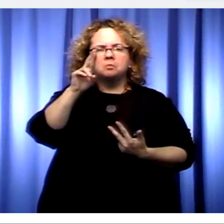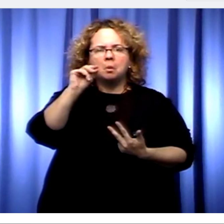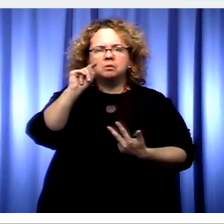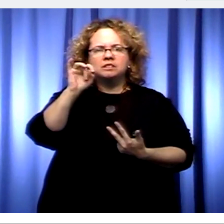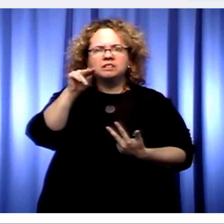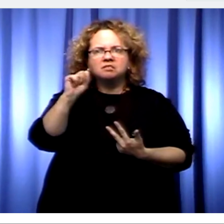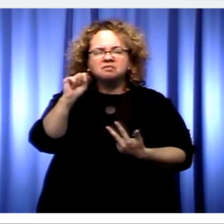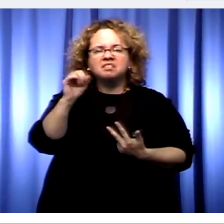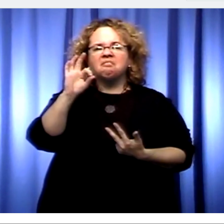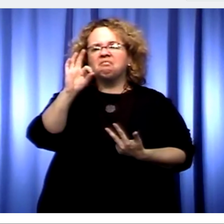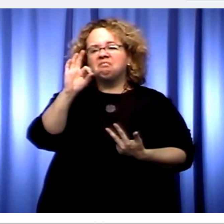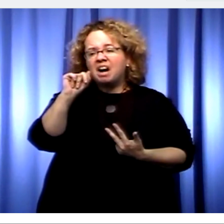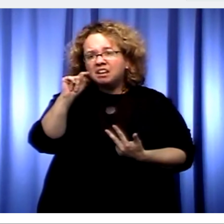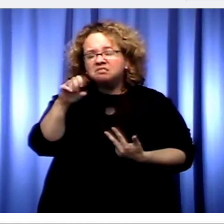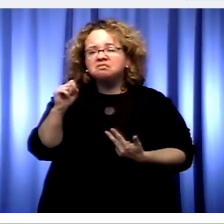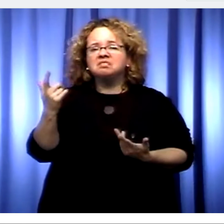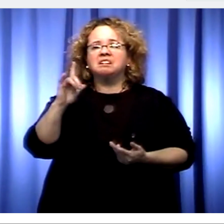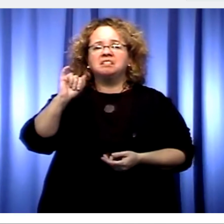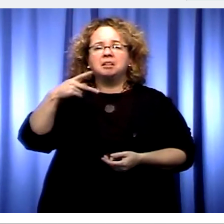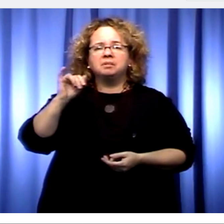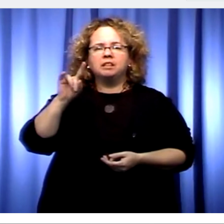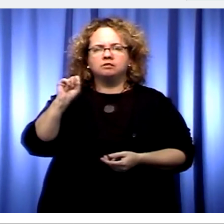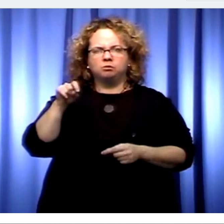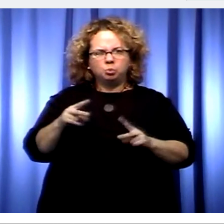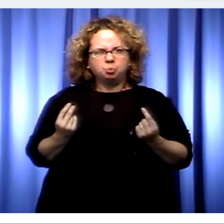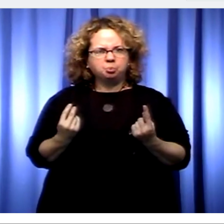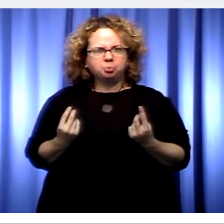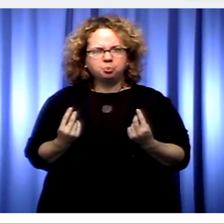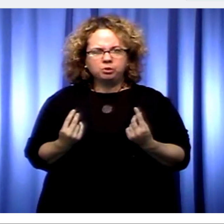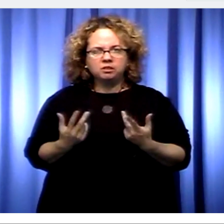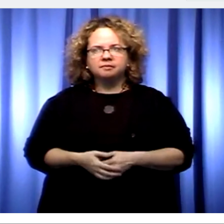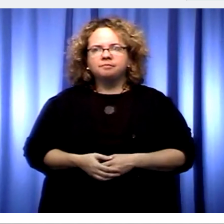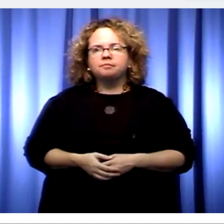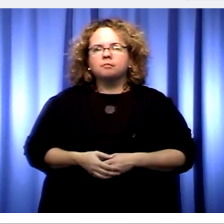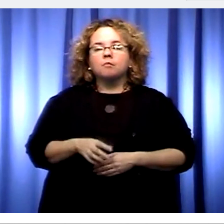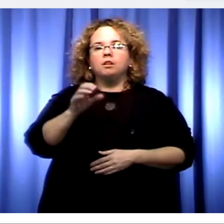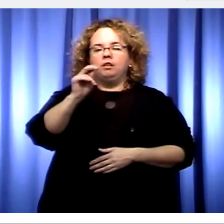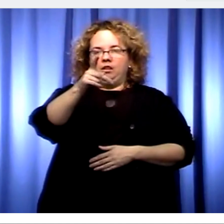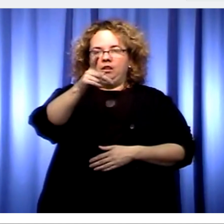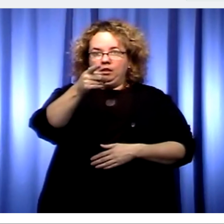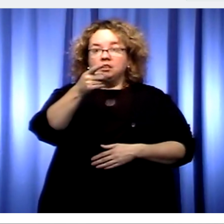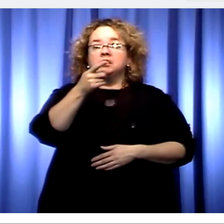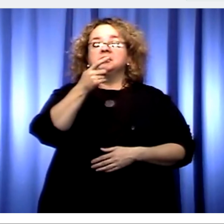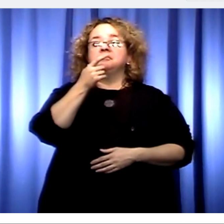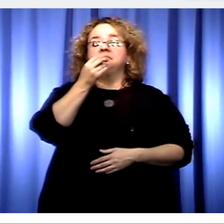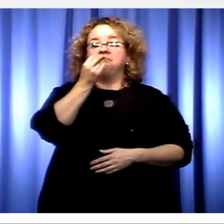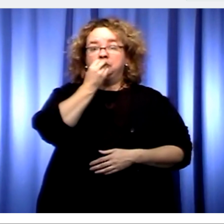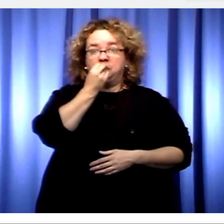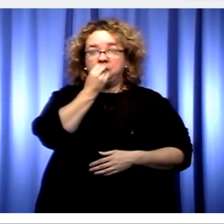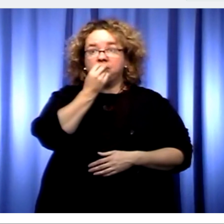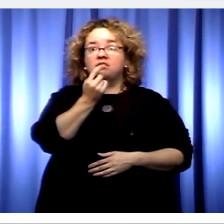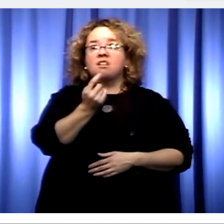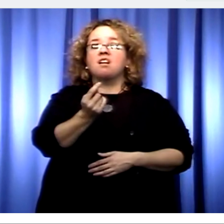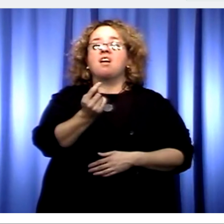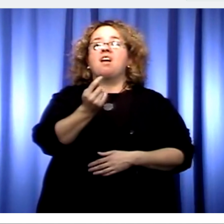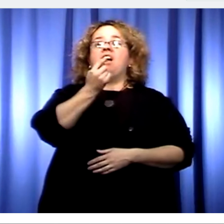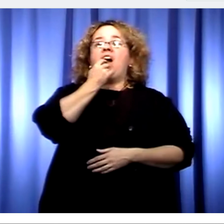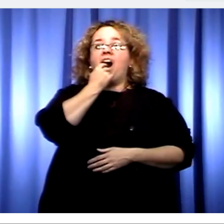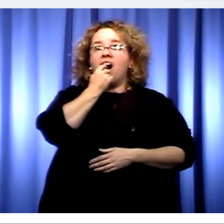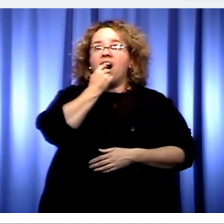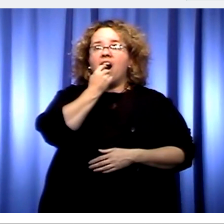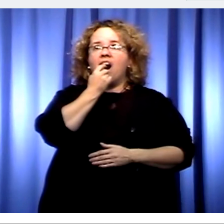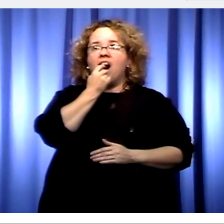different things within the digestive system, which is the process of its digestion, the